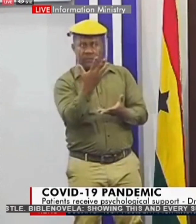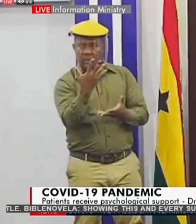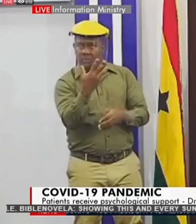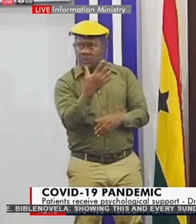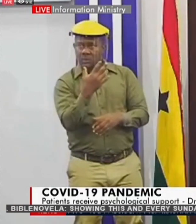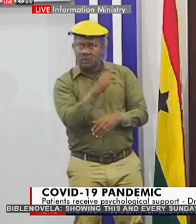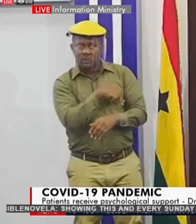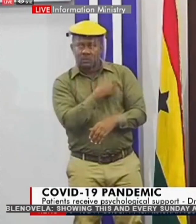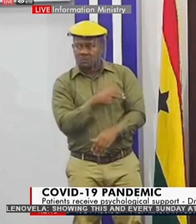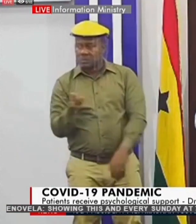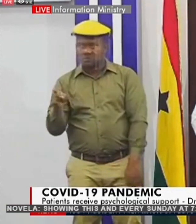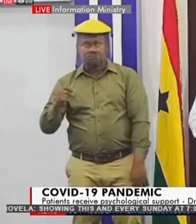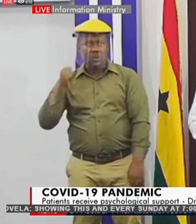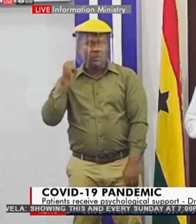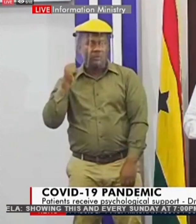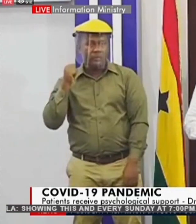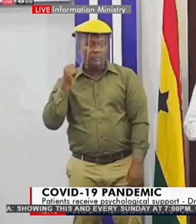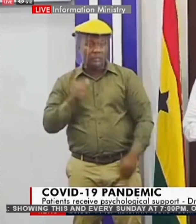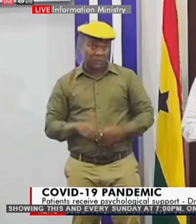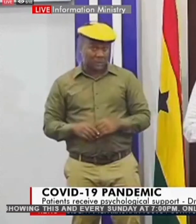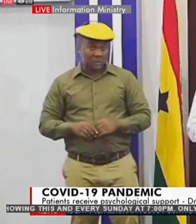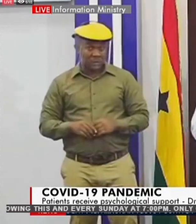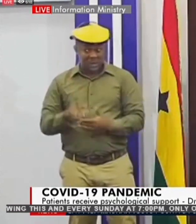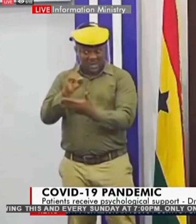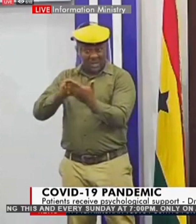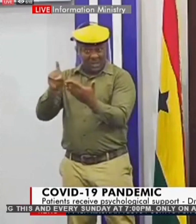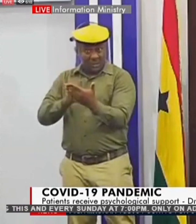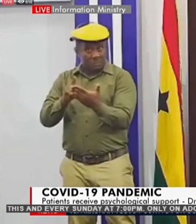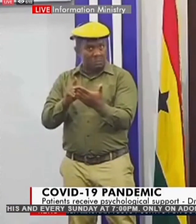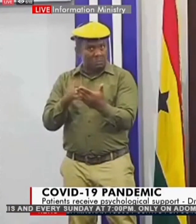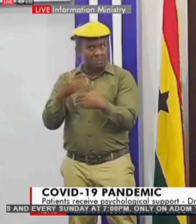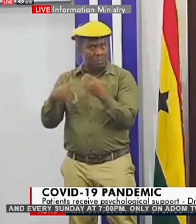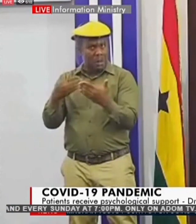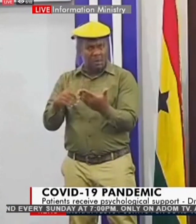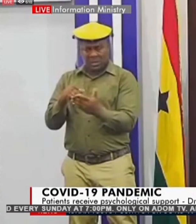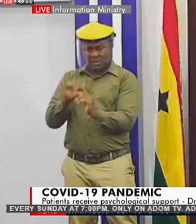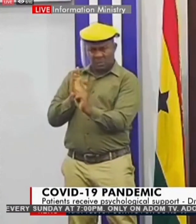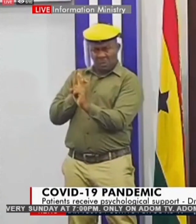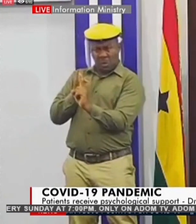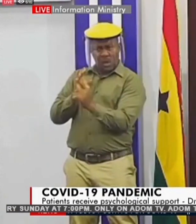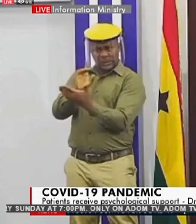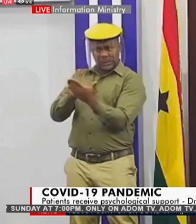is going to increase. Stigma can also lead to discrimination of different forms.